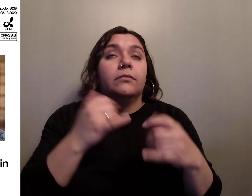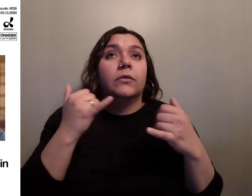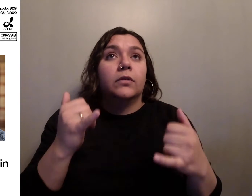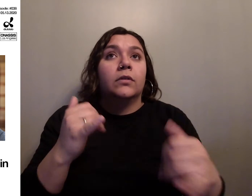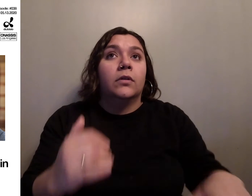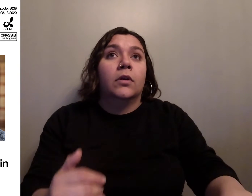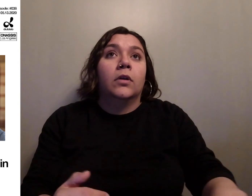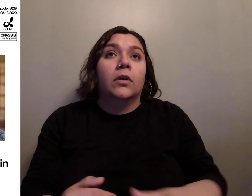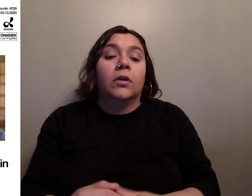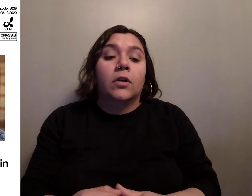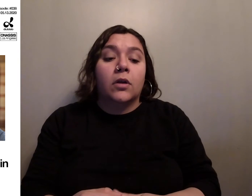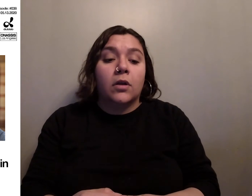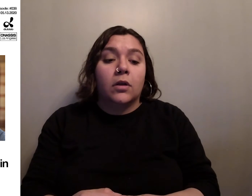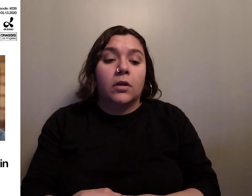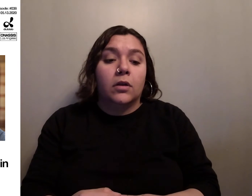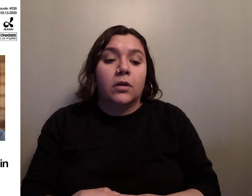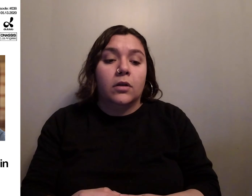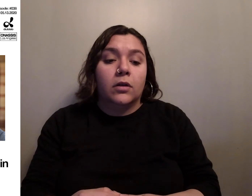now